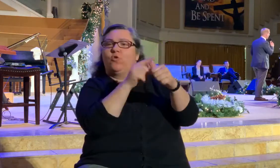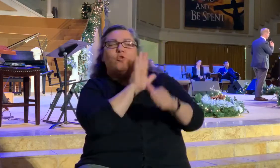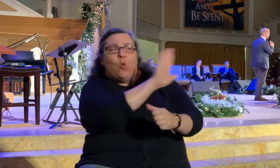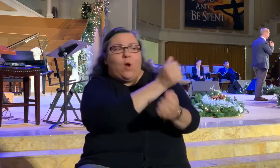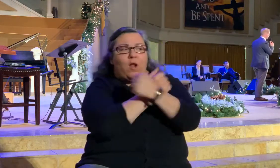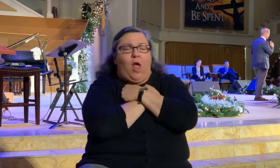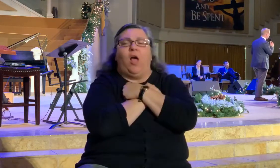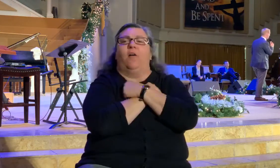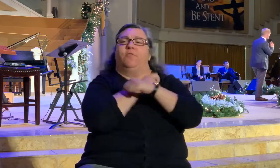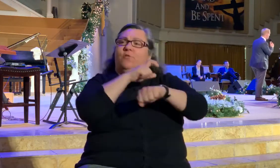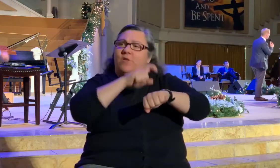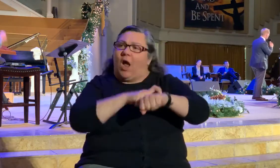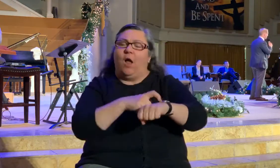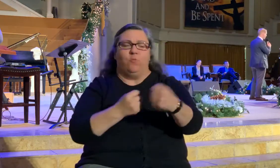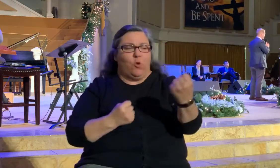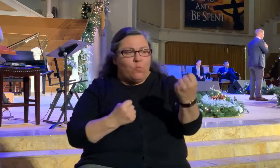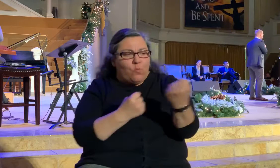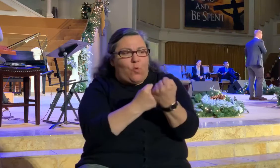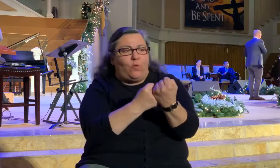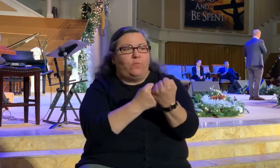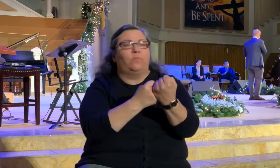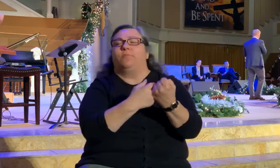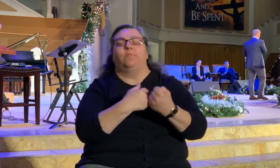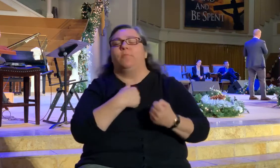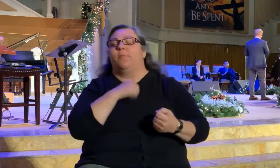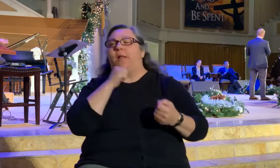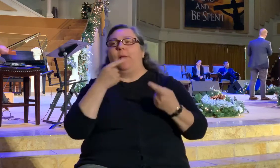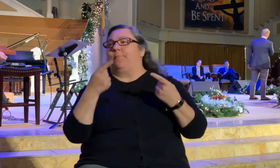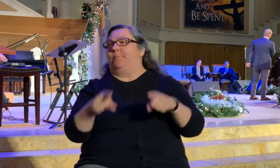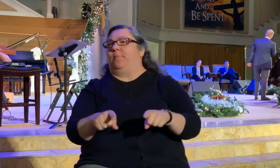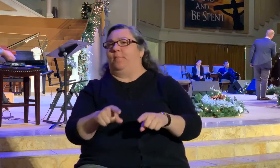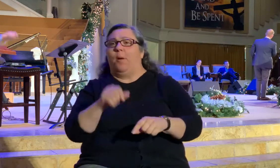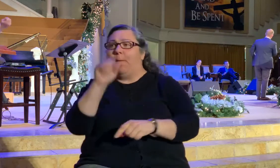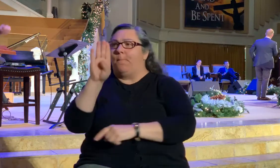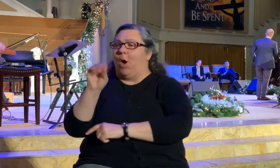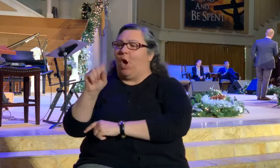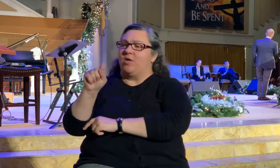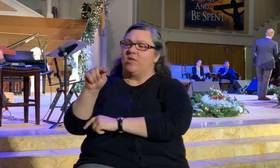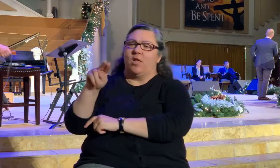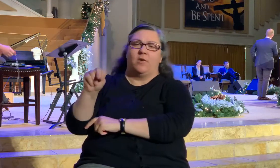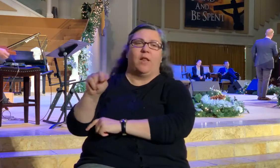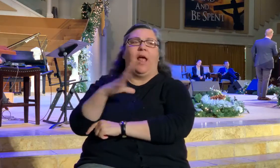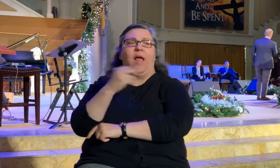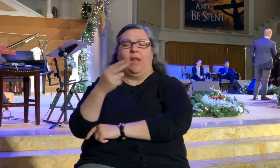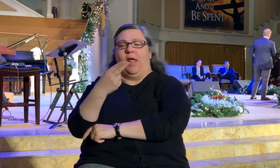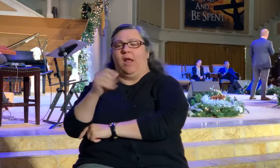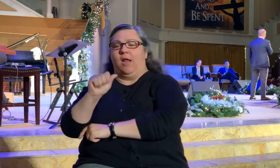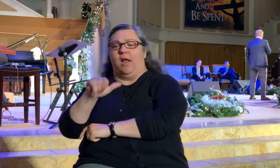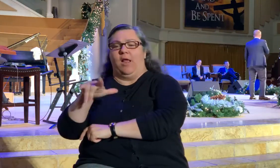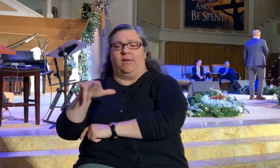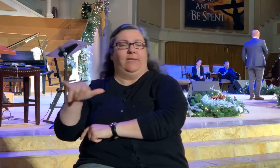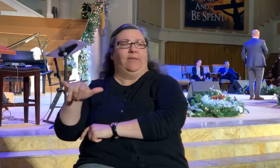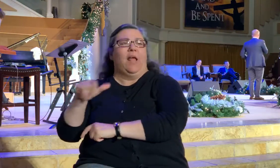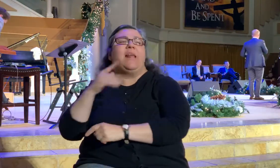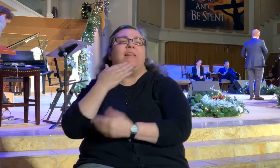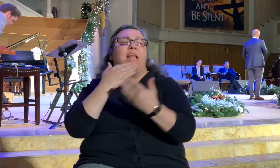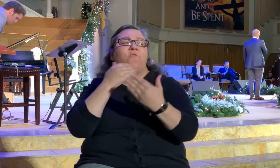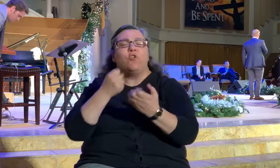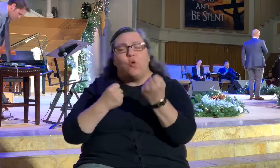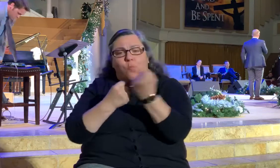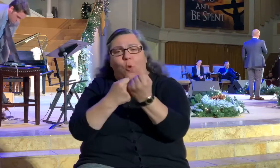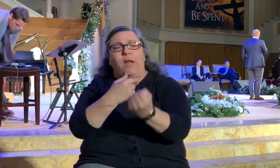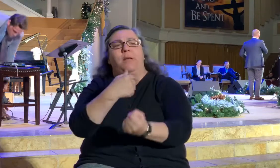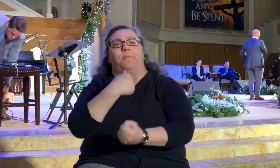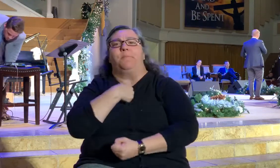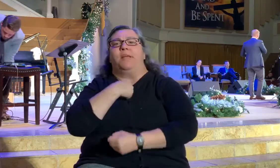your time and your support. Thank you to Brother Boston and Sister Haley for supporting me and really casting the